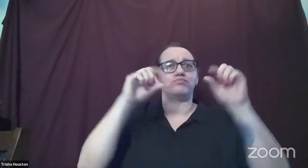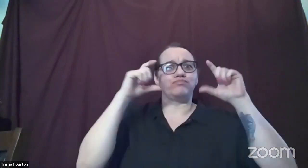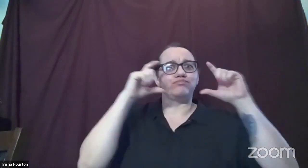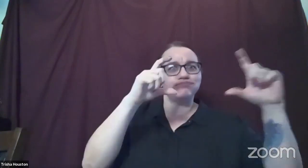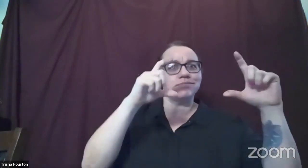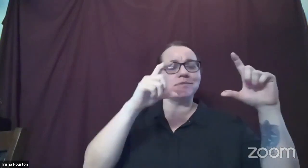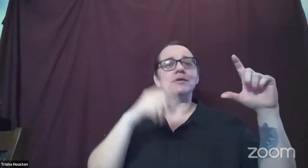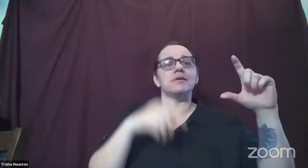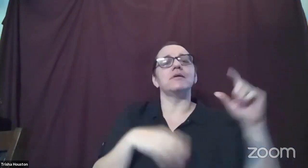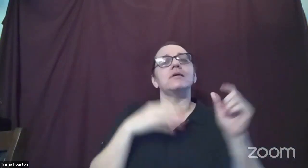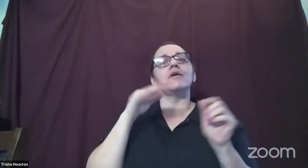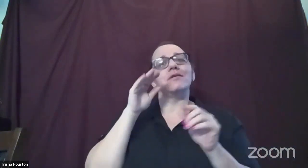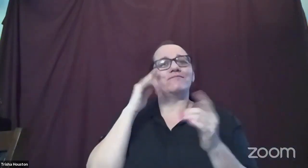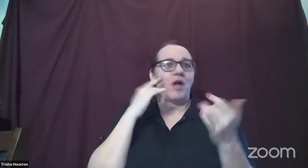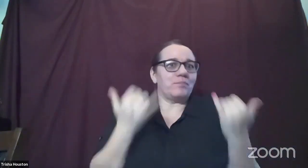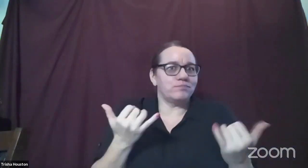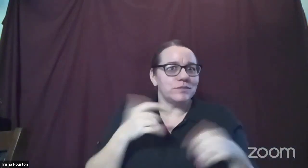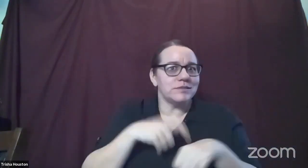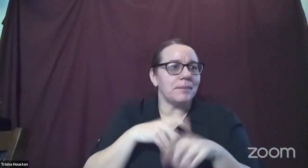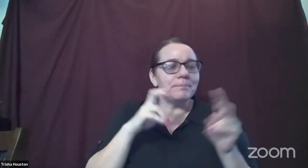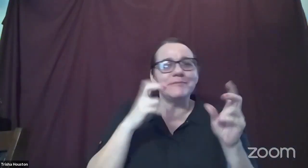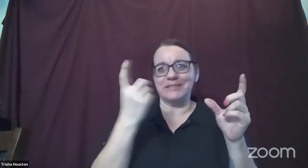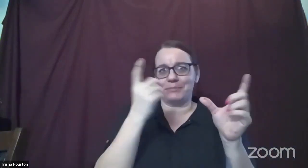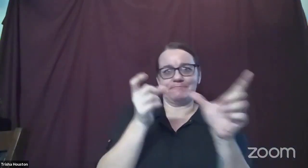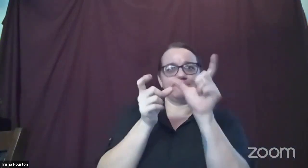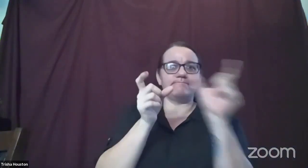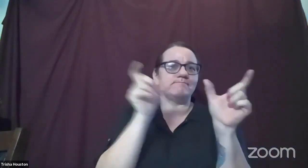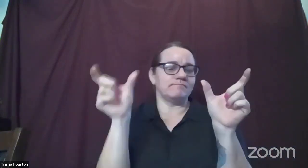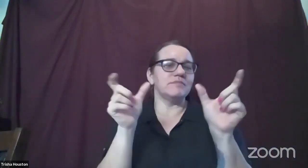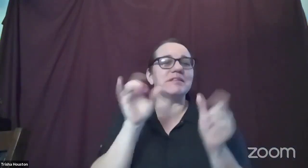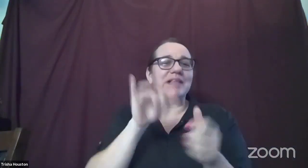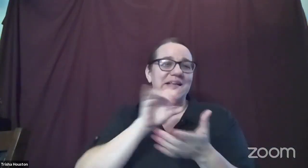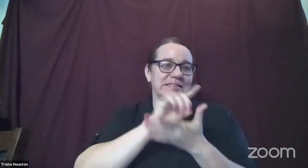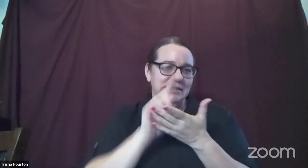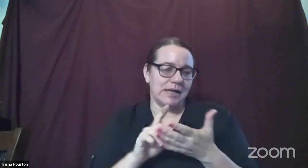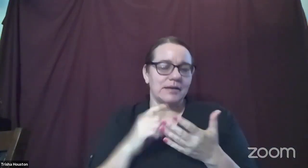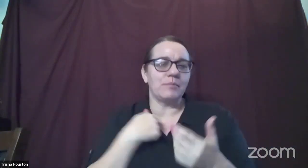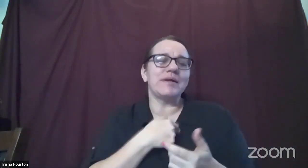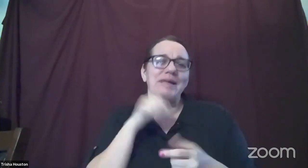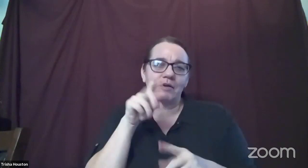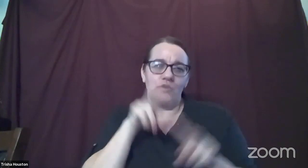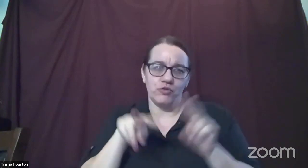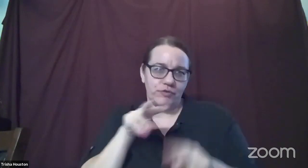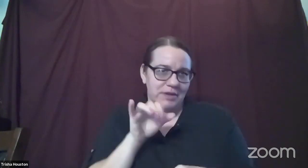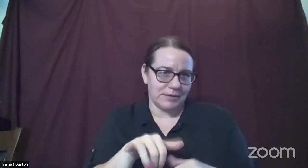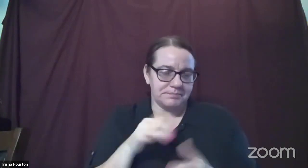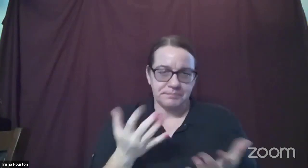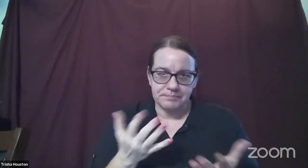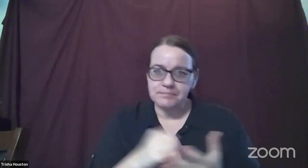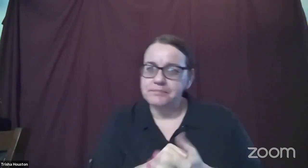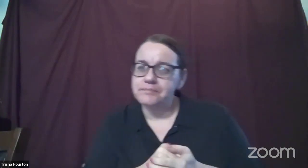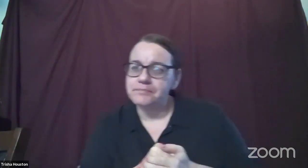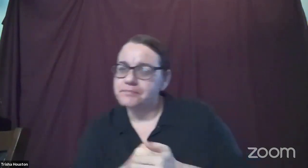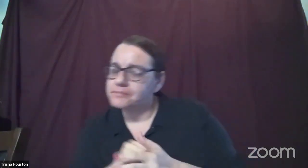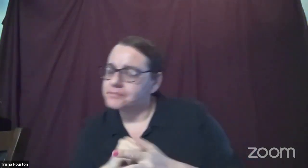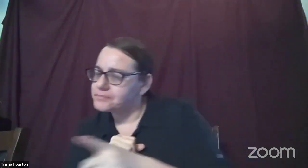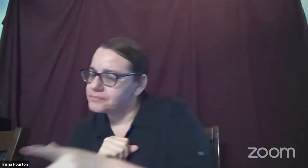future. I think it would be really important to have that pertinent information a little bit closer to the top. So in